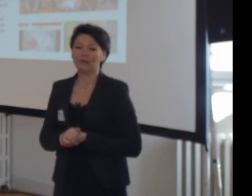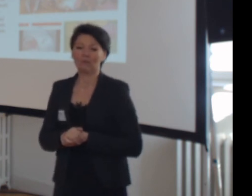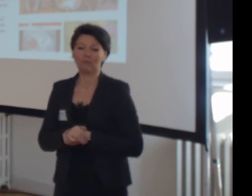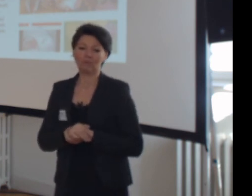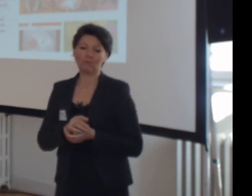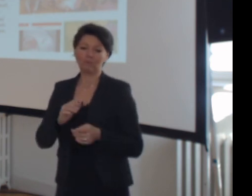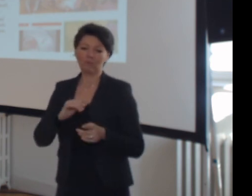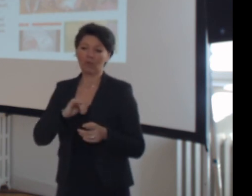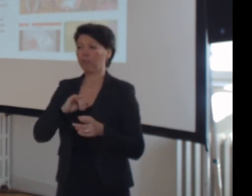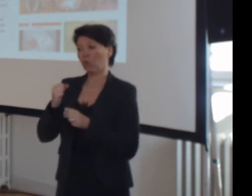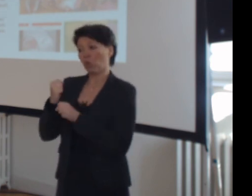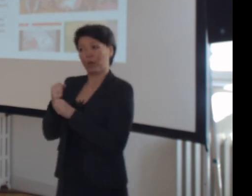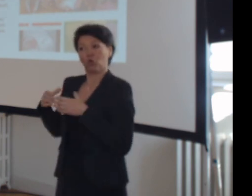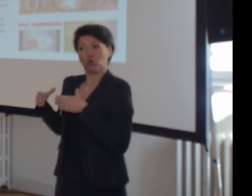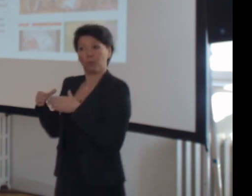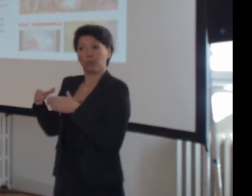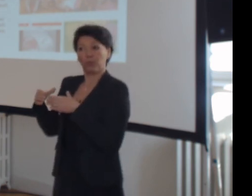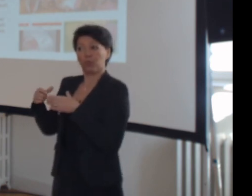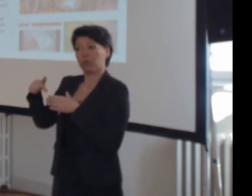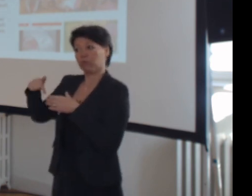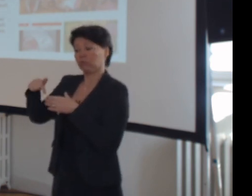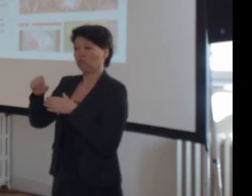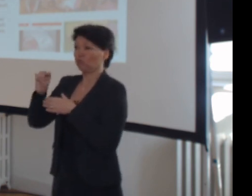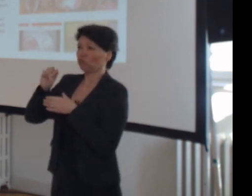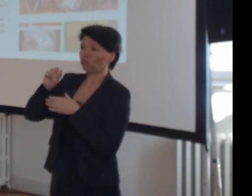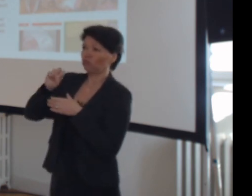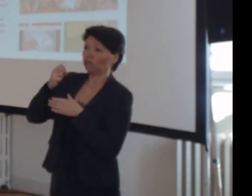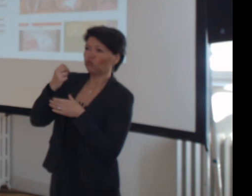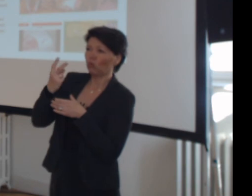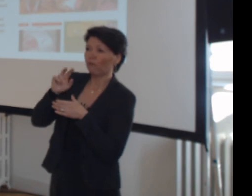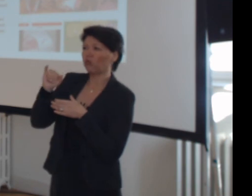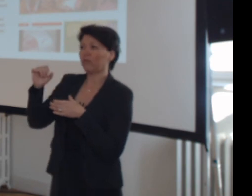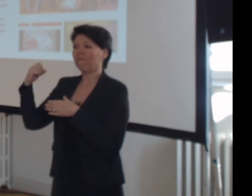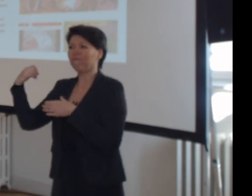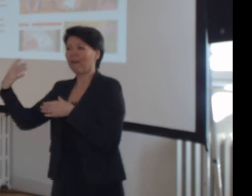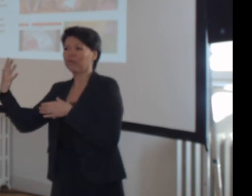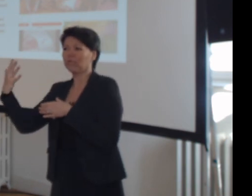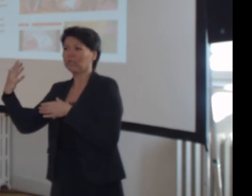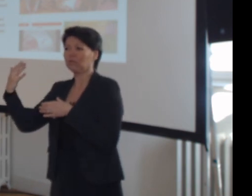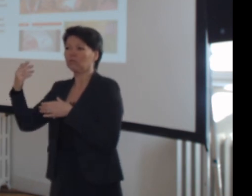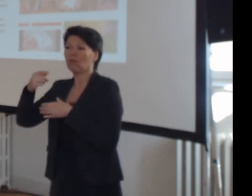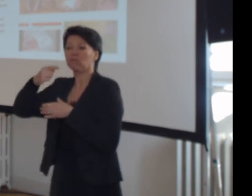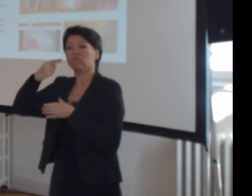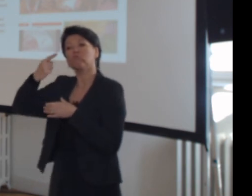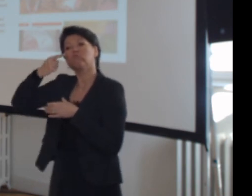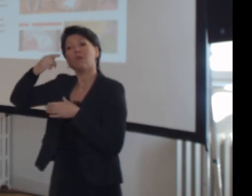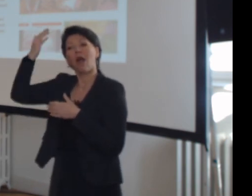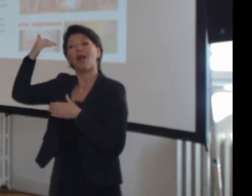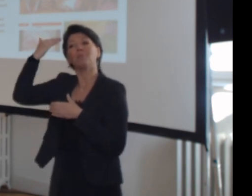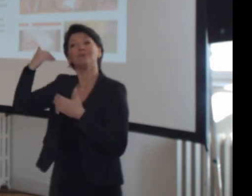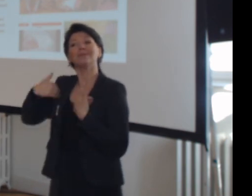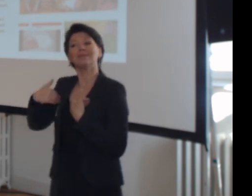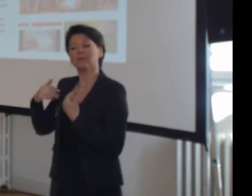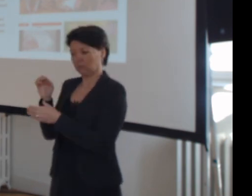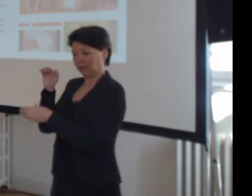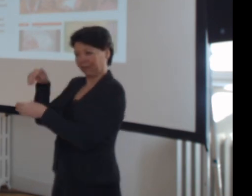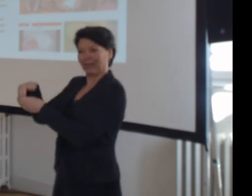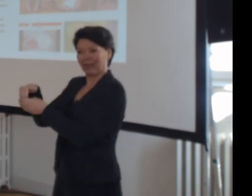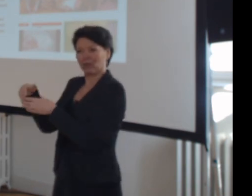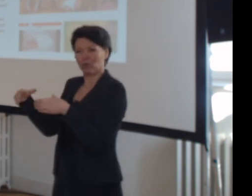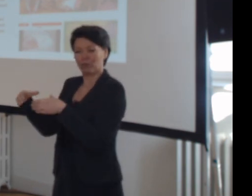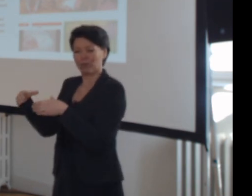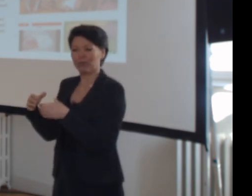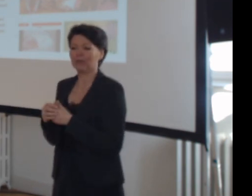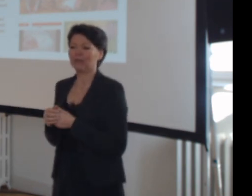group, a working group. There are some 12 to 15 people, Arabic-speaking people in that group. And